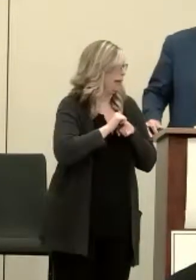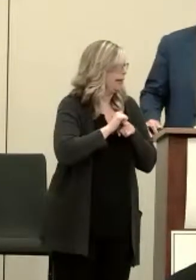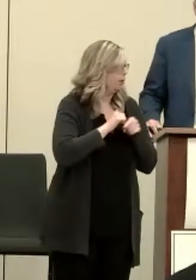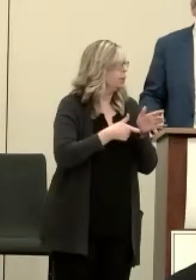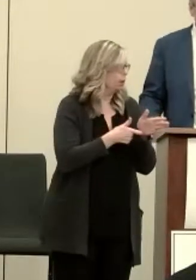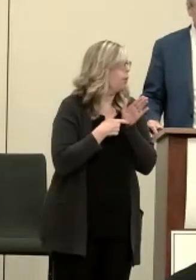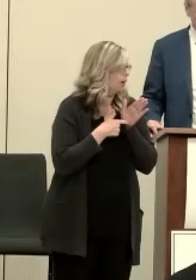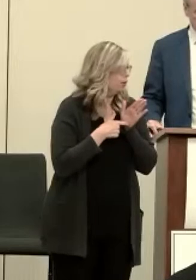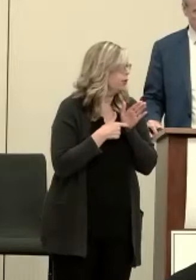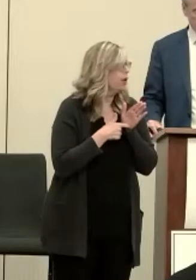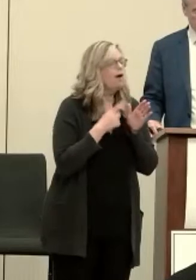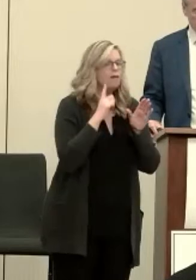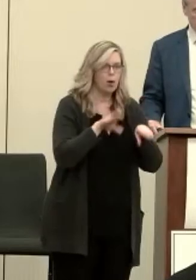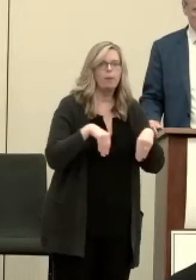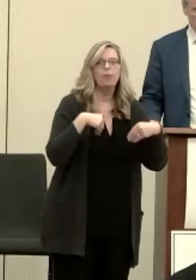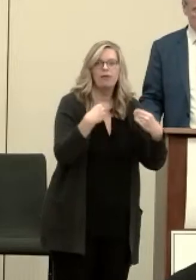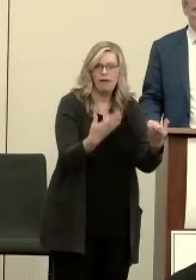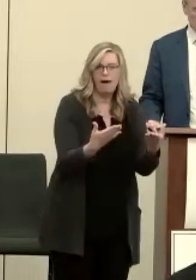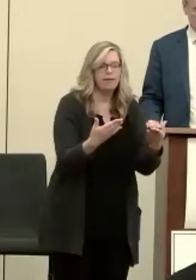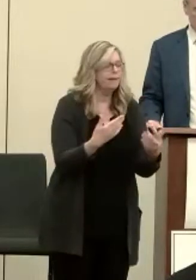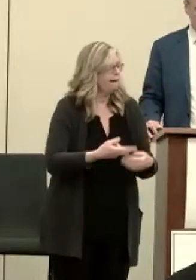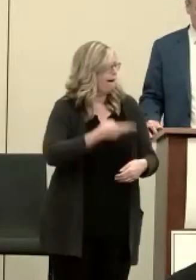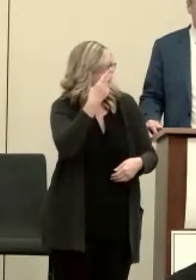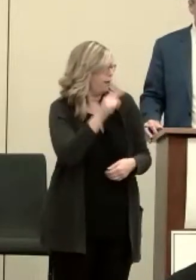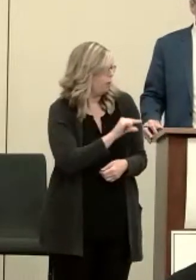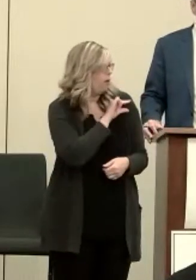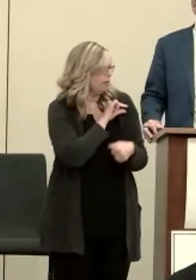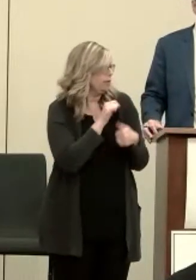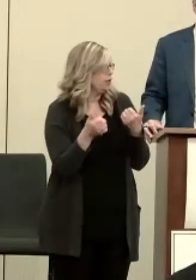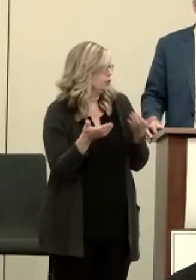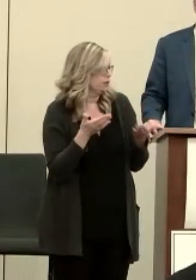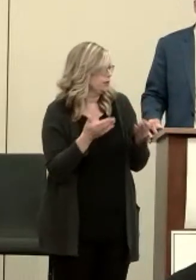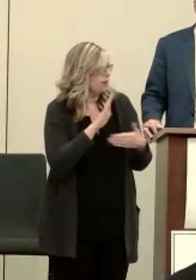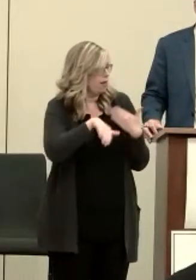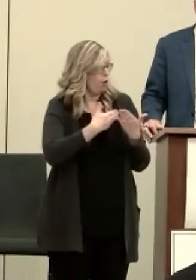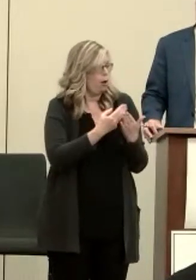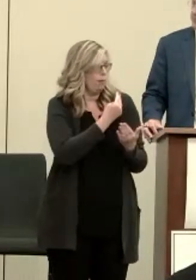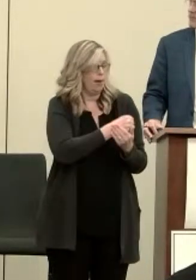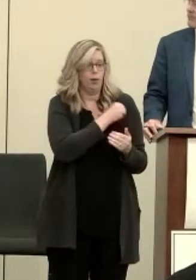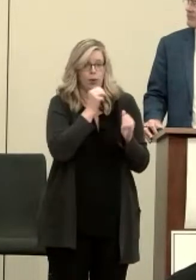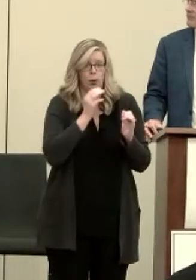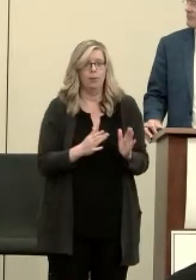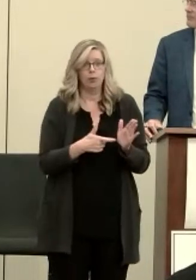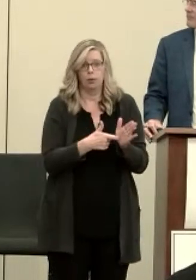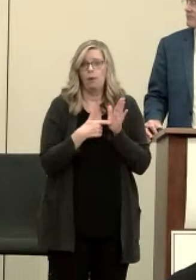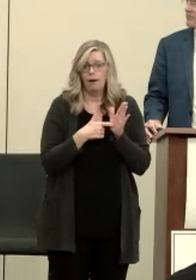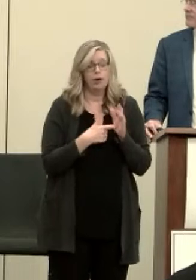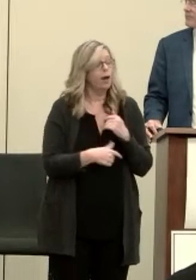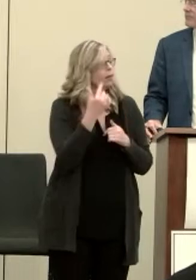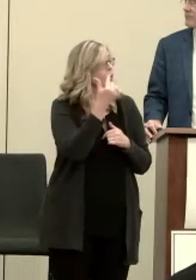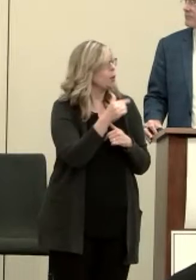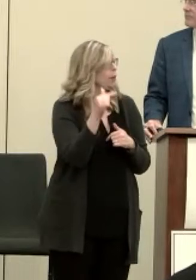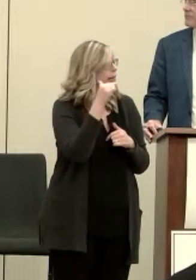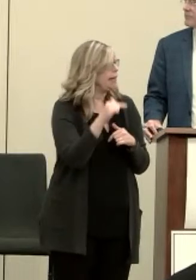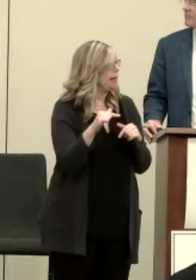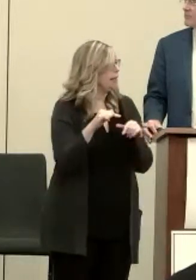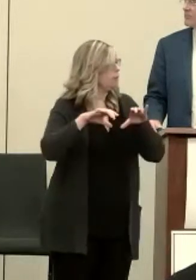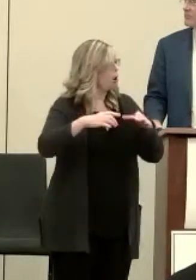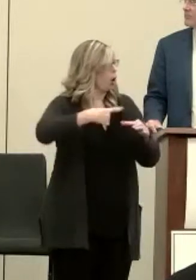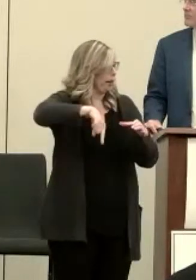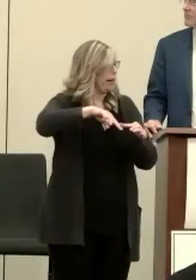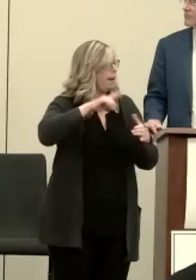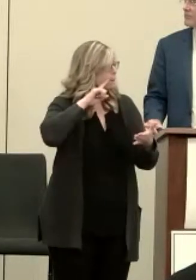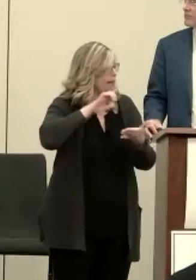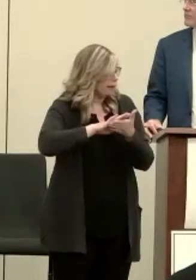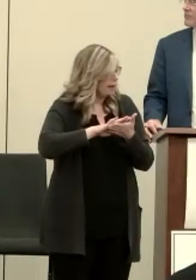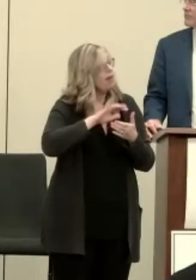to deliver the high quality of service that all Manitobans deserve. The Green Party believes that these green jobs